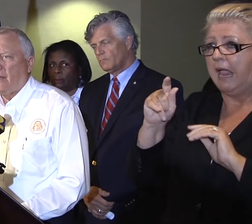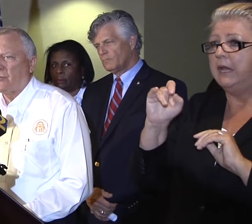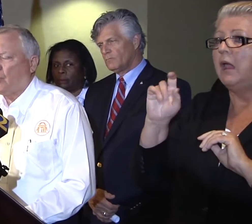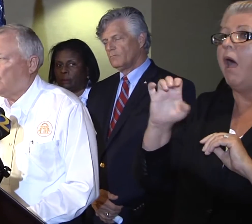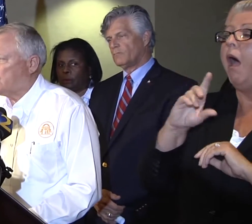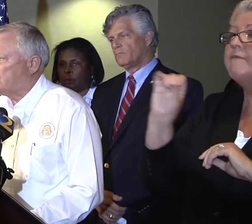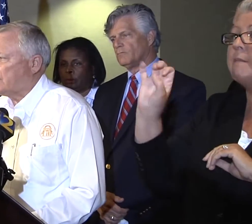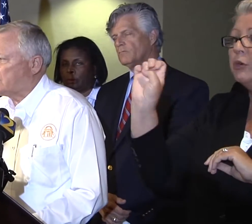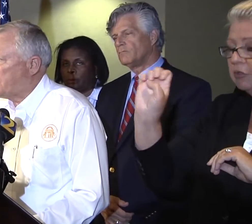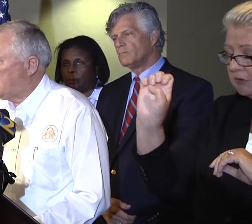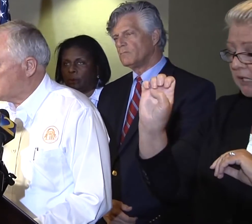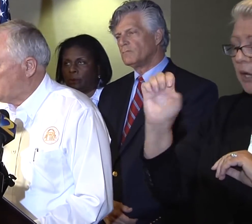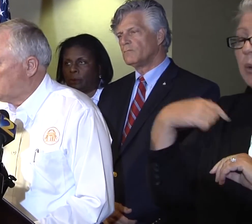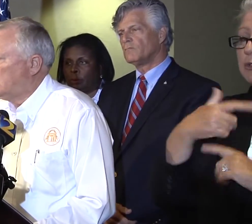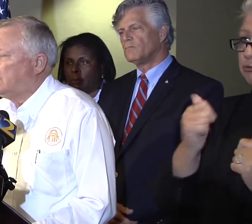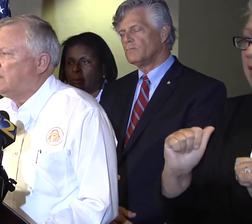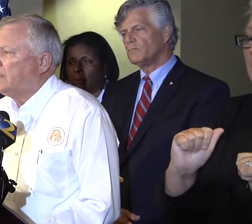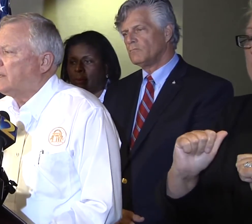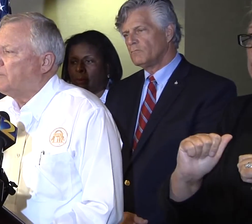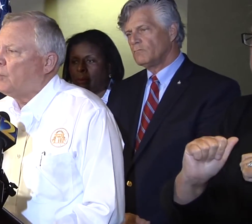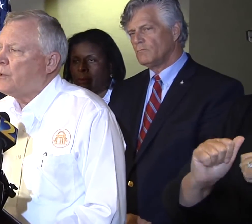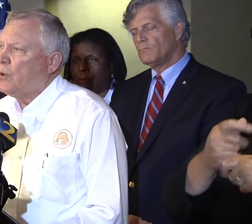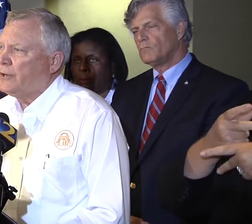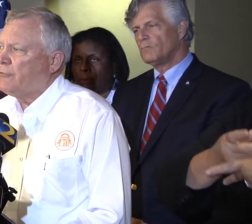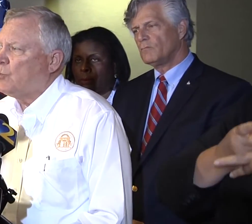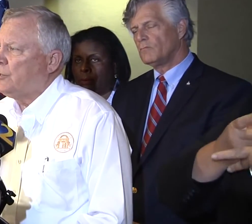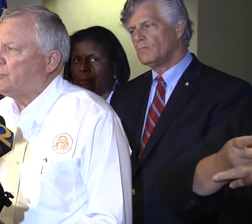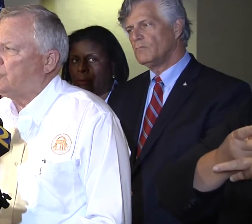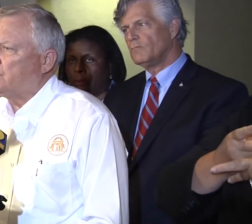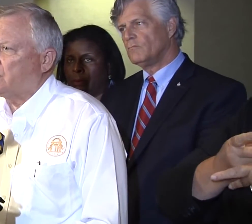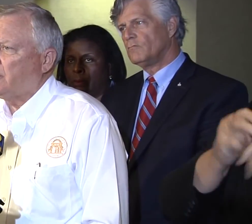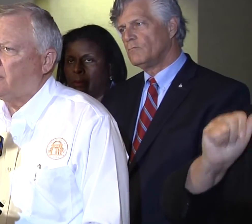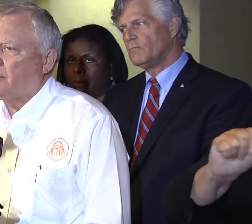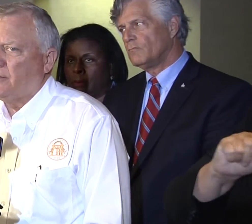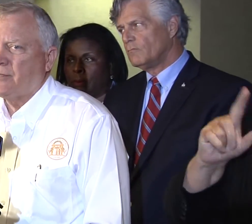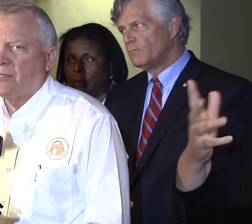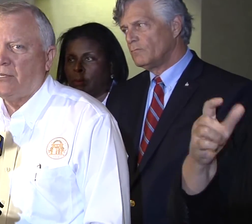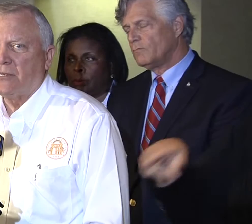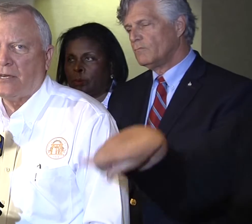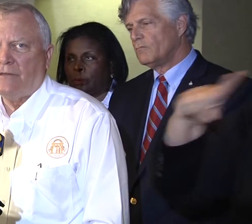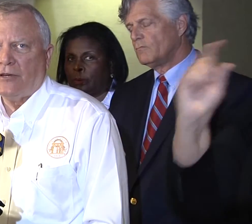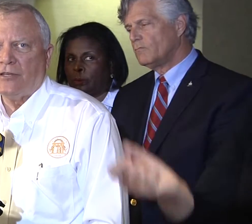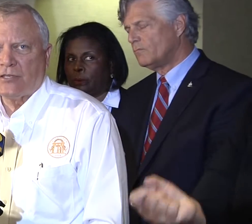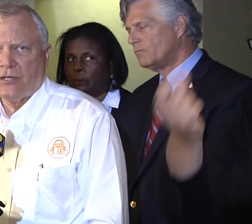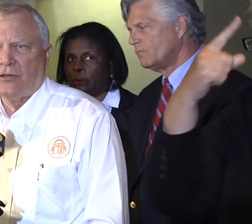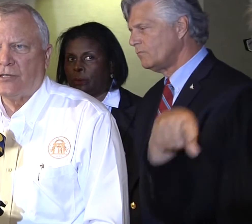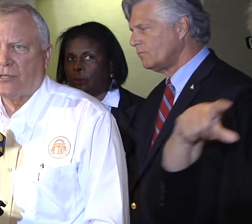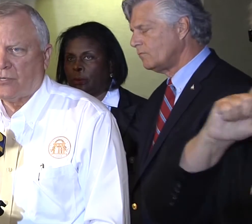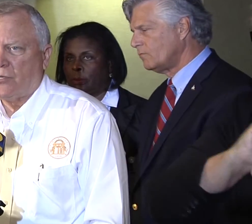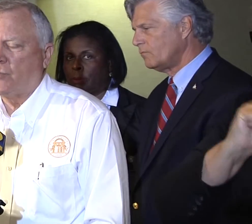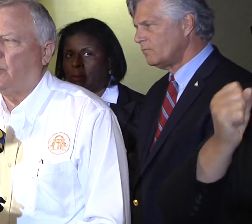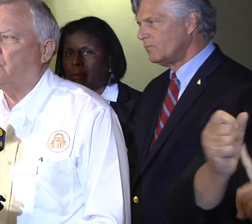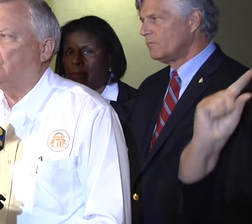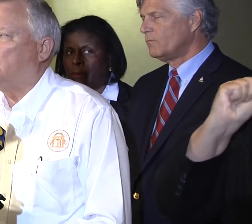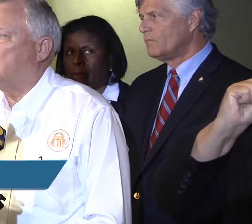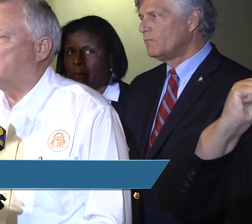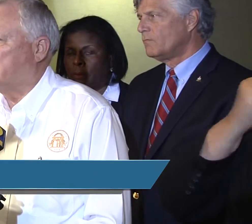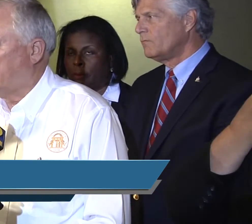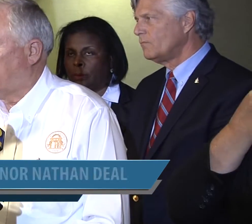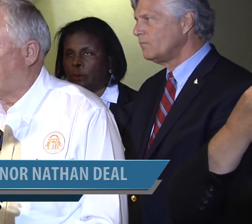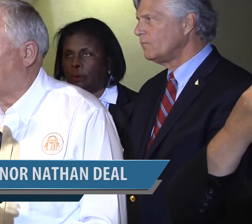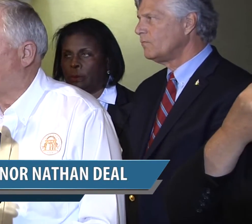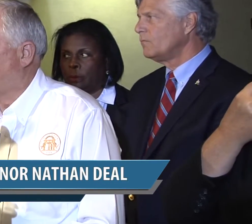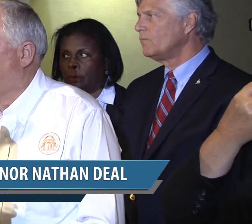be as cautious as possible, but we want everyone to understand that this is a very serious situation which